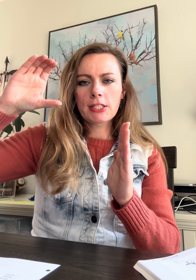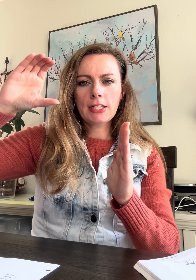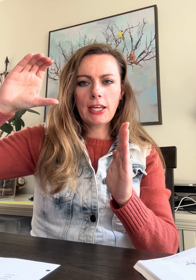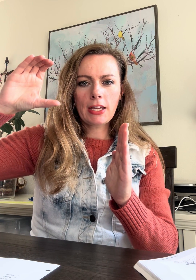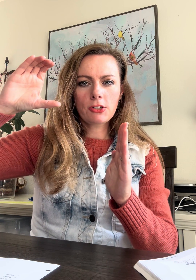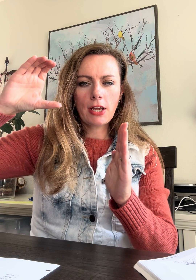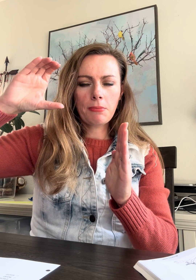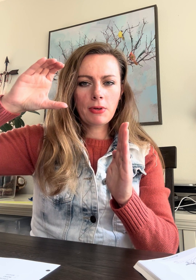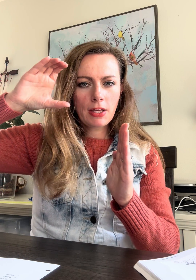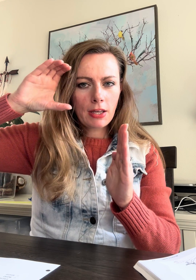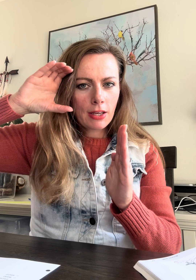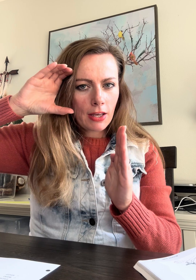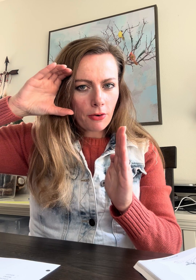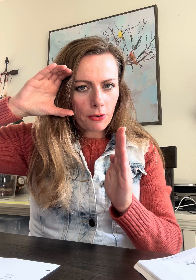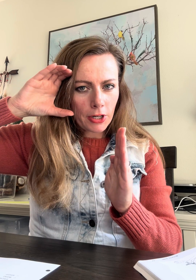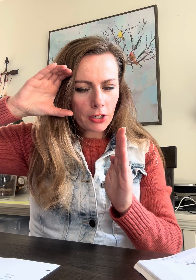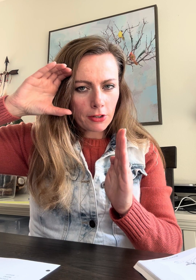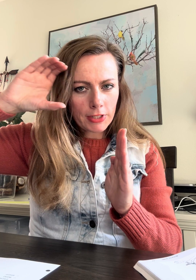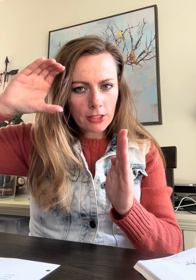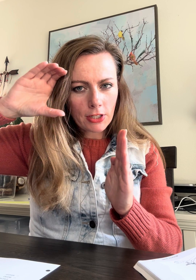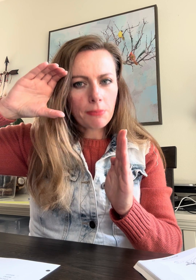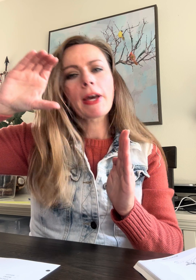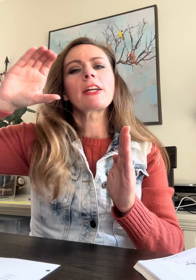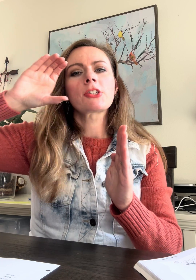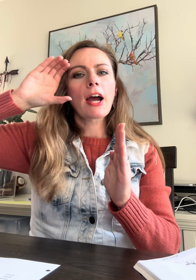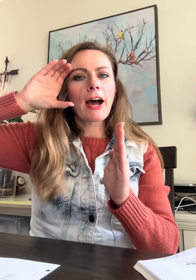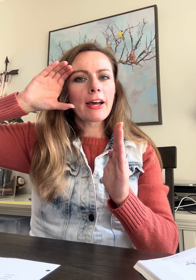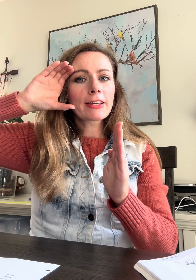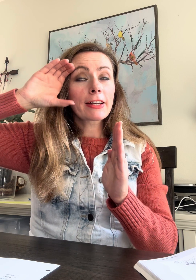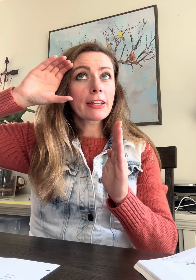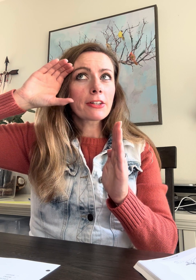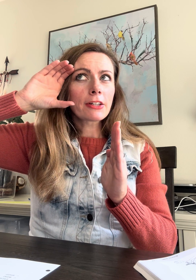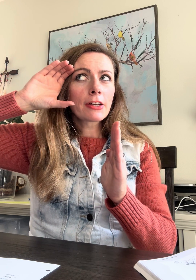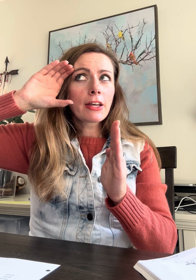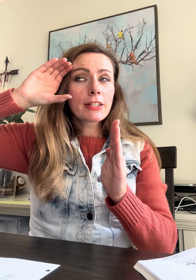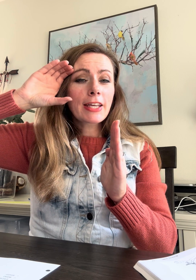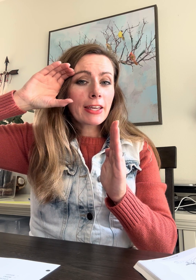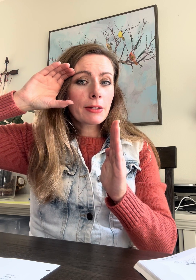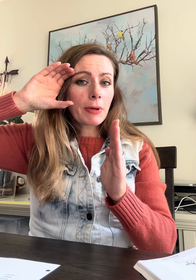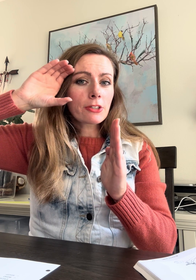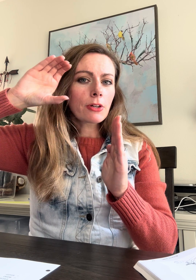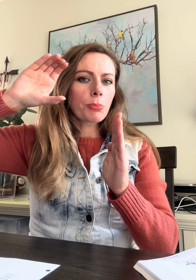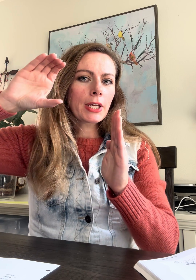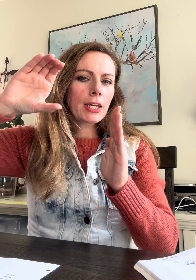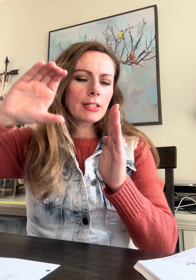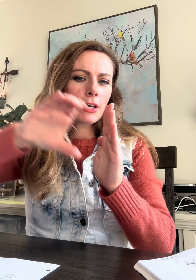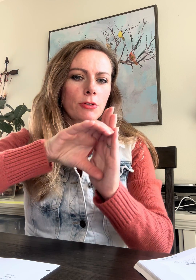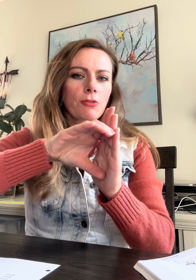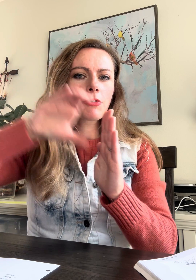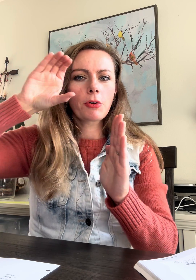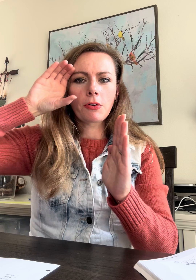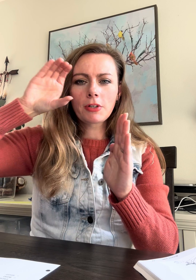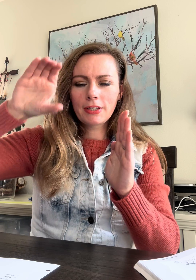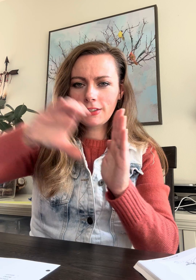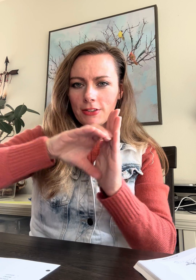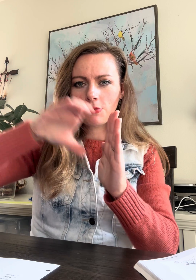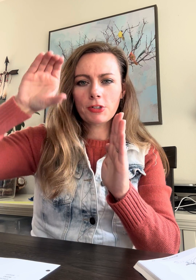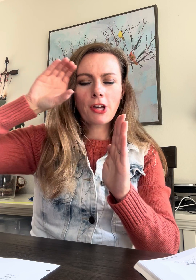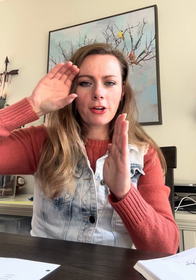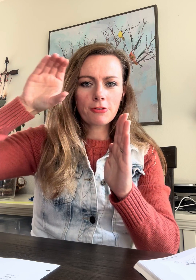C hand shape or a curved hand shape at your eye, kind of like you're taking a picture and bringing it down to a photo. So